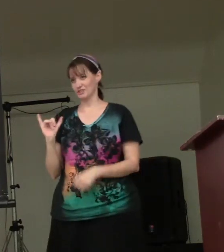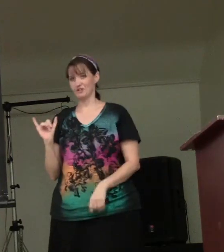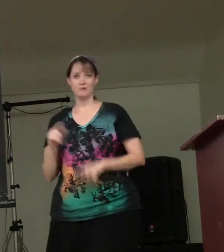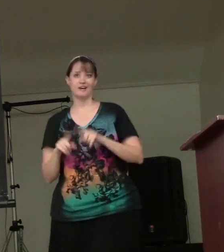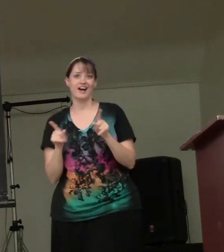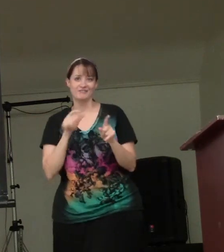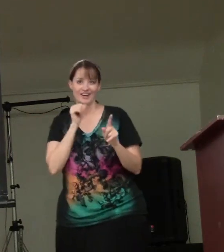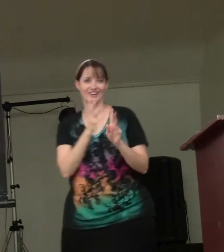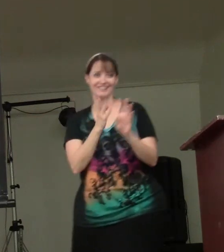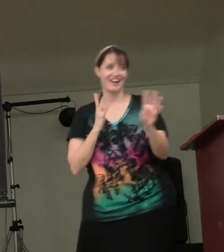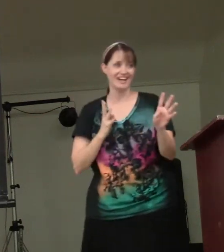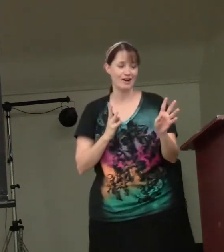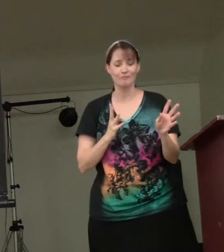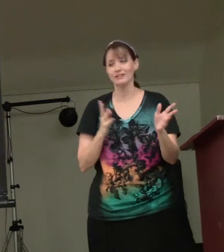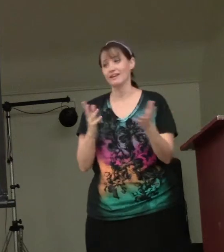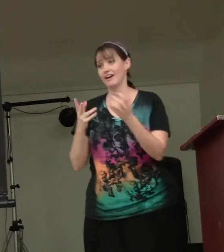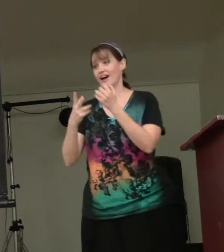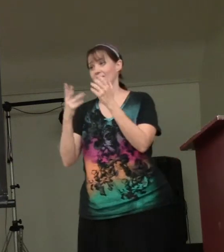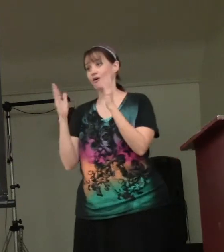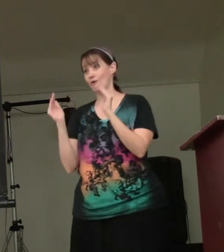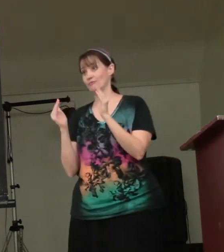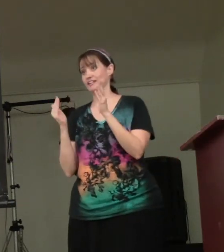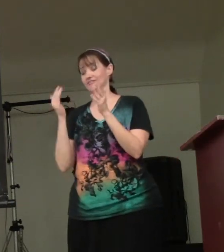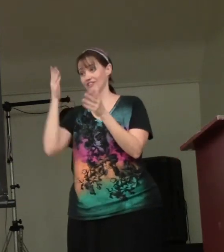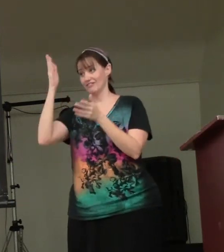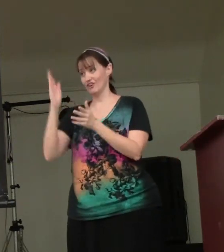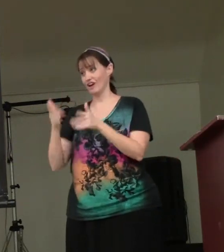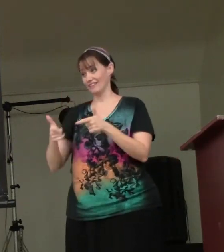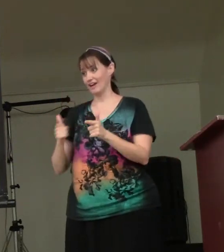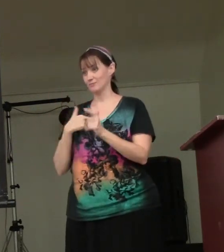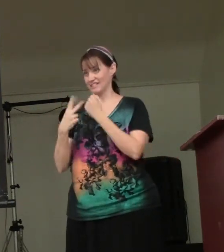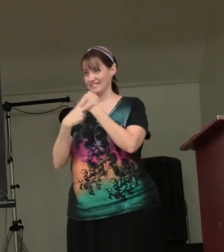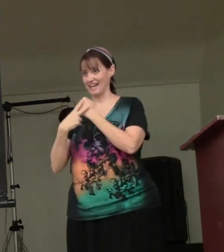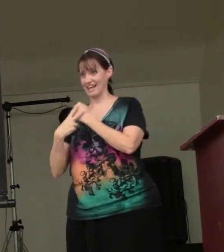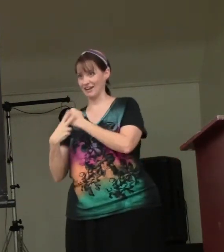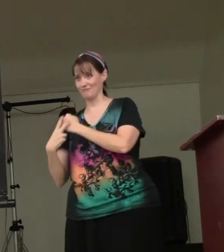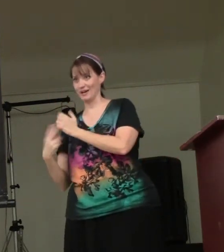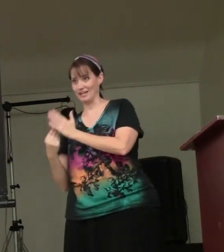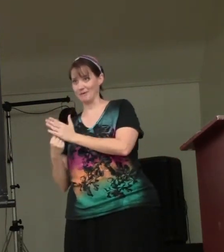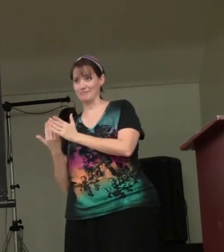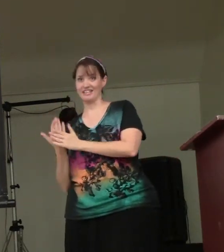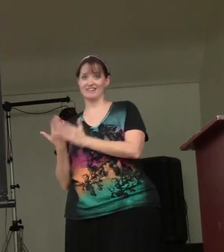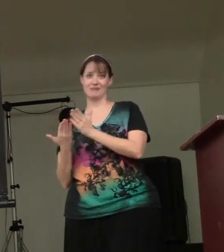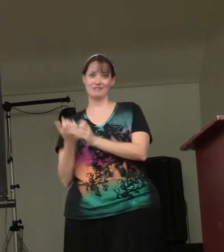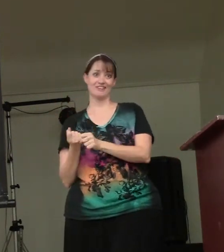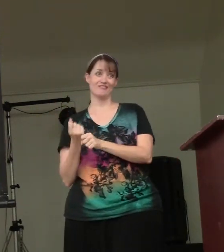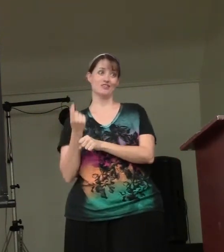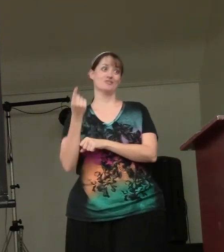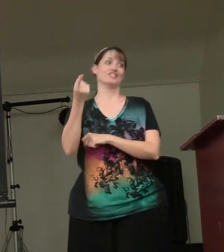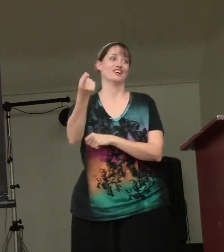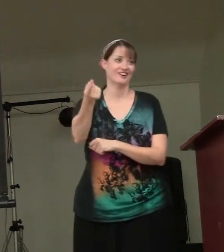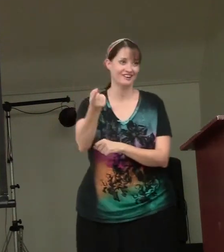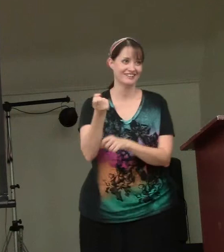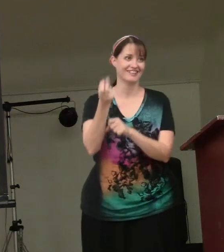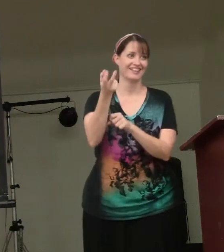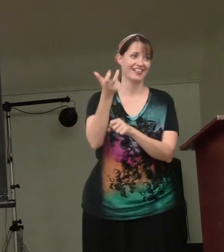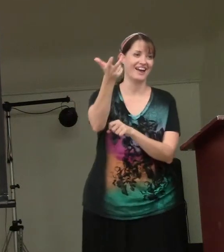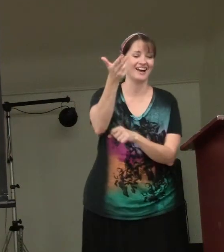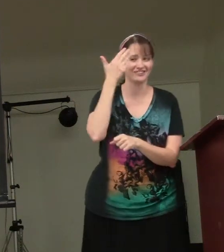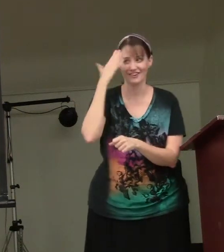too, but I'm not going to line up. I'm going to hopefully, if God allows me to save money, maybe in the future, I don't know